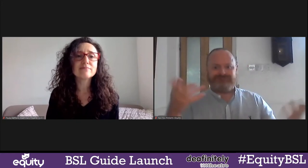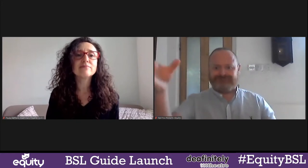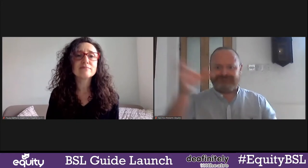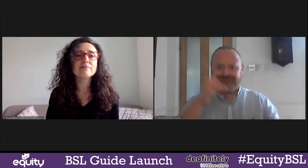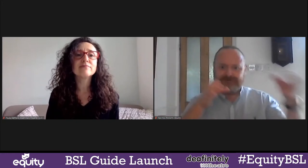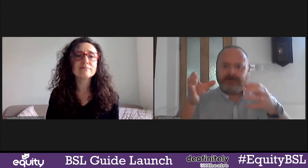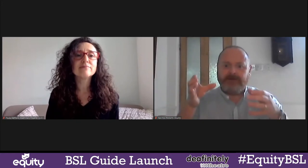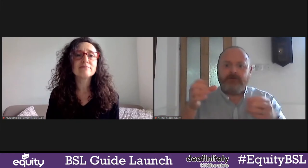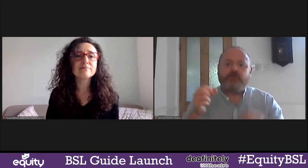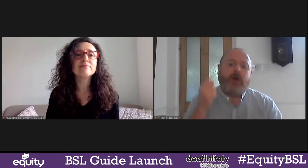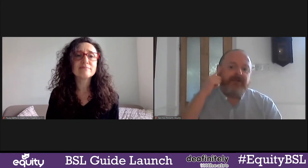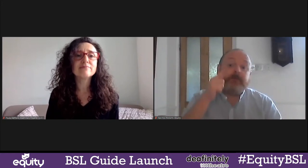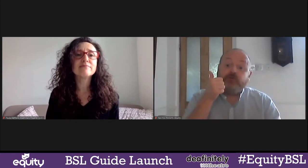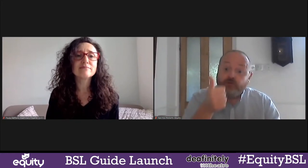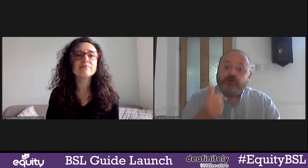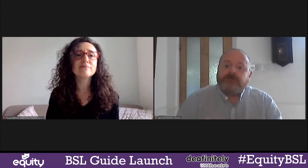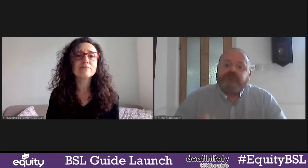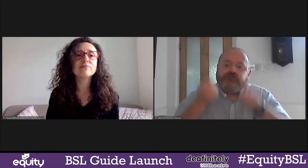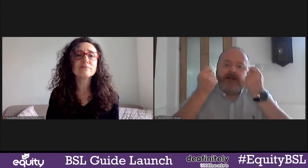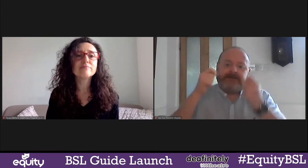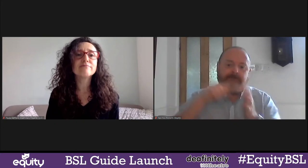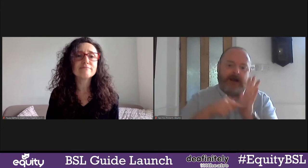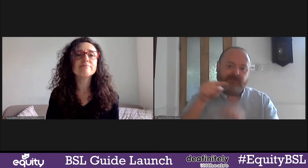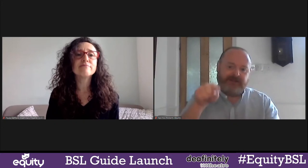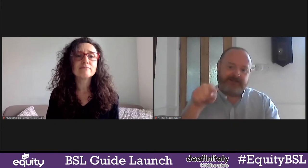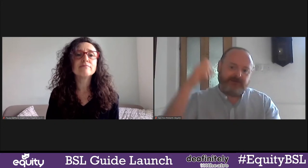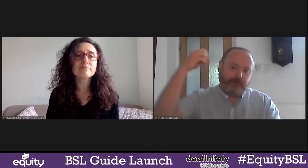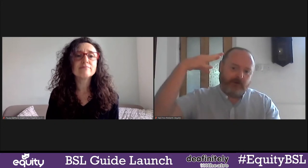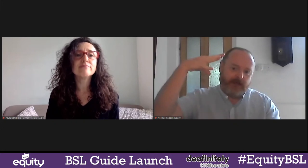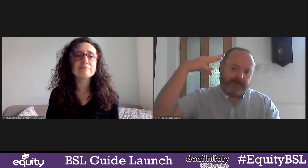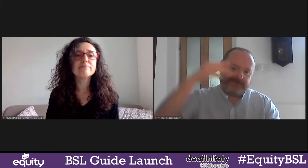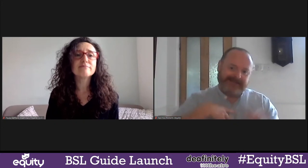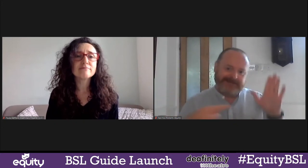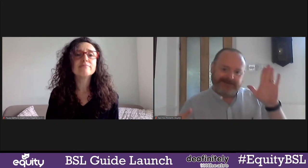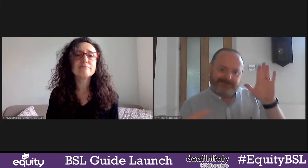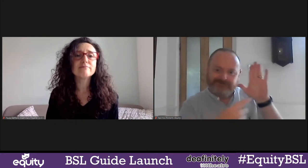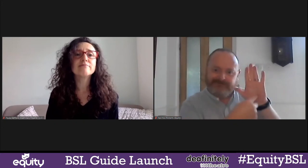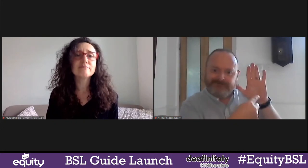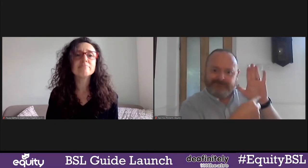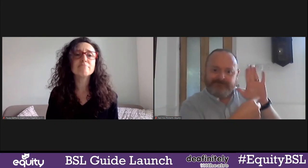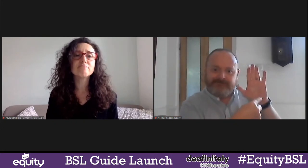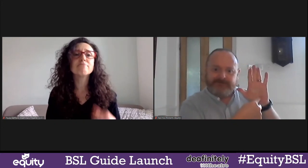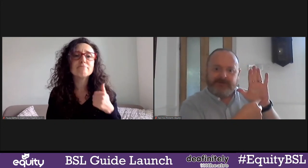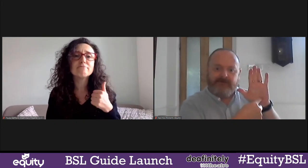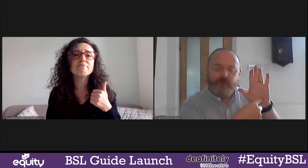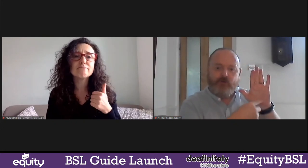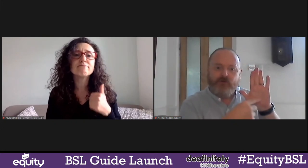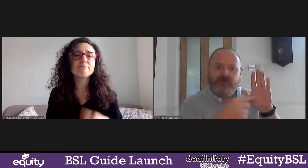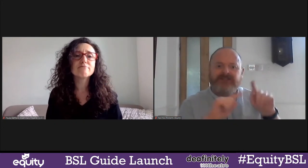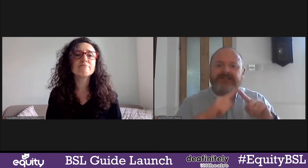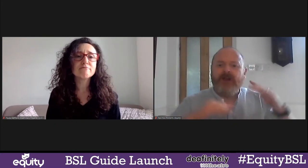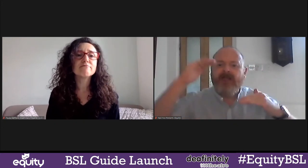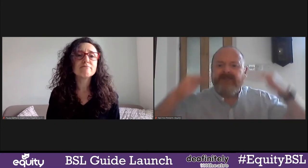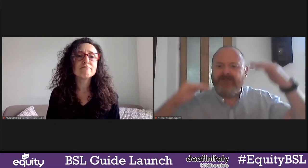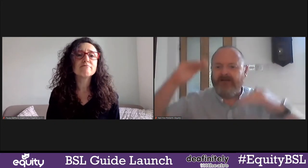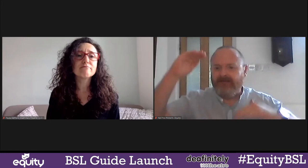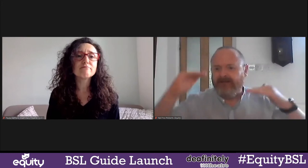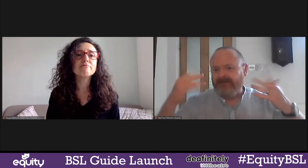profile, because people need to be aware of how to bring in hearing actors if based on their level. So it's important